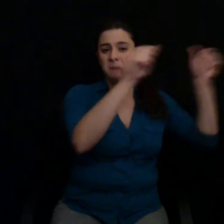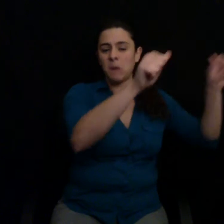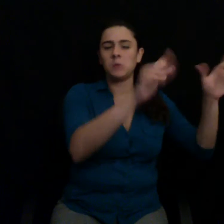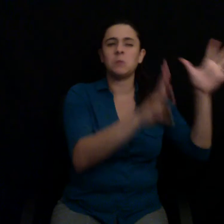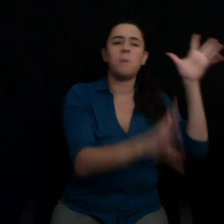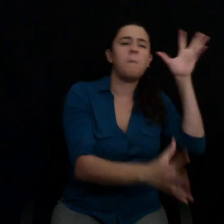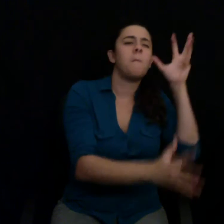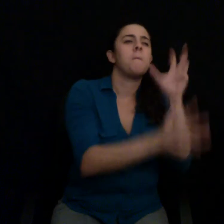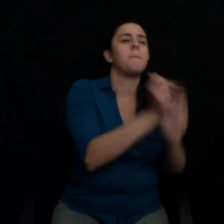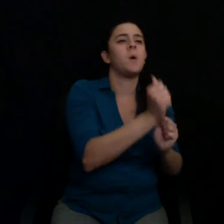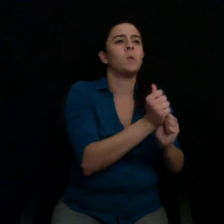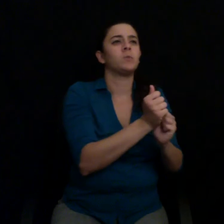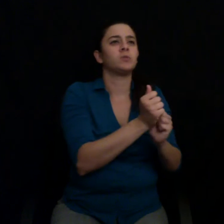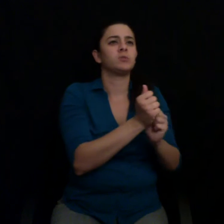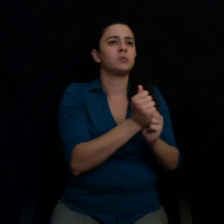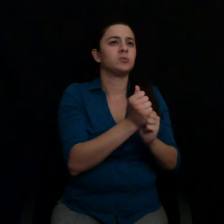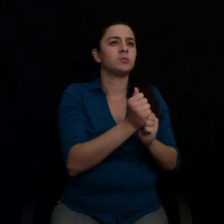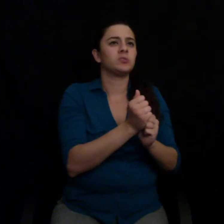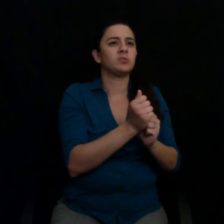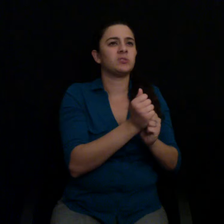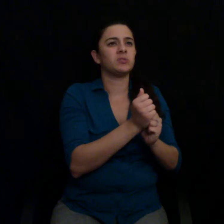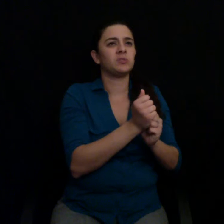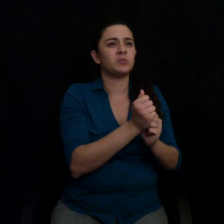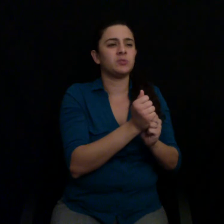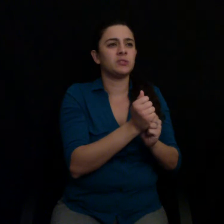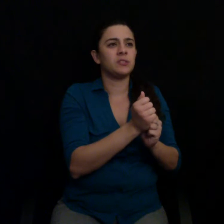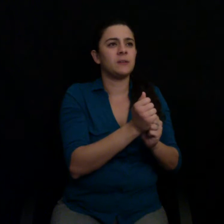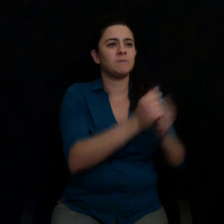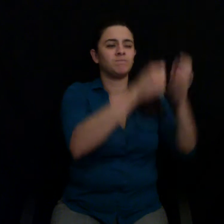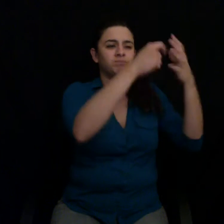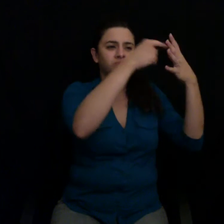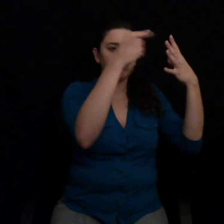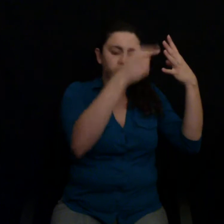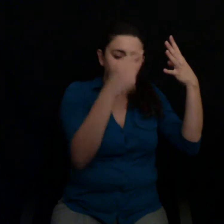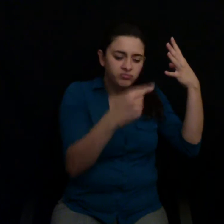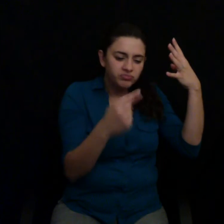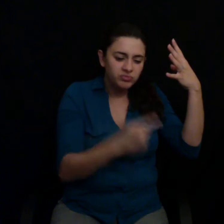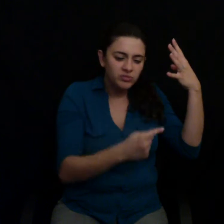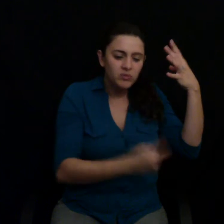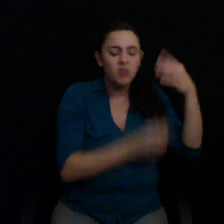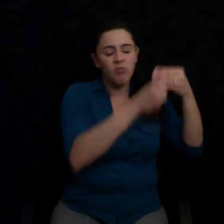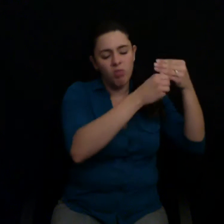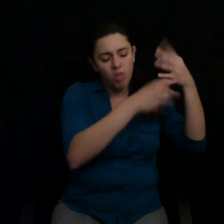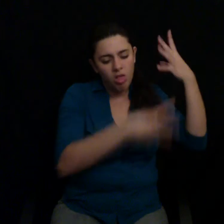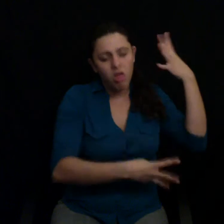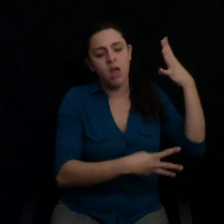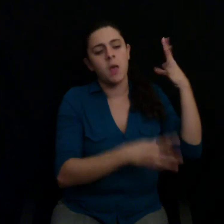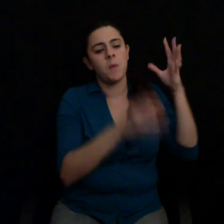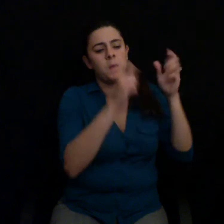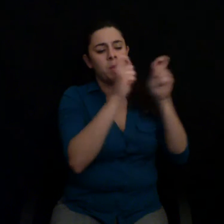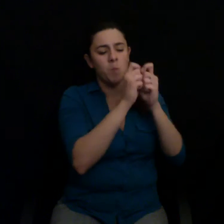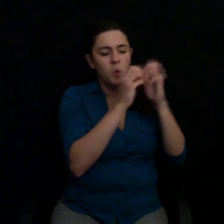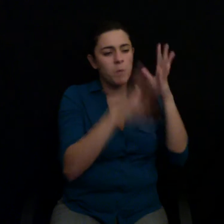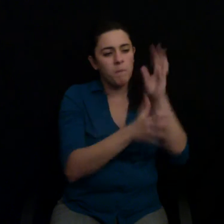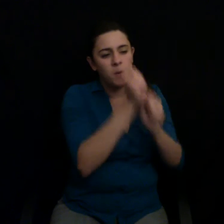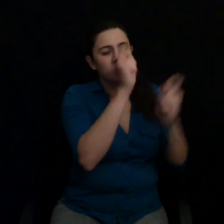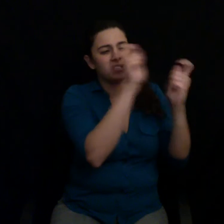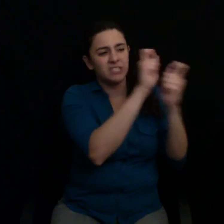it's absolutely worth a read. He put a lot of work into it, clearly. It's not a quick read, but it's worth reading. And with some luck, we'll actually get him on